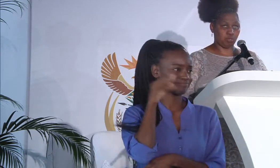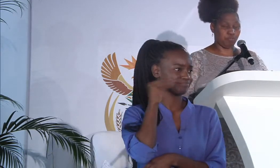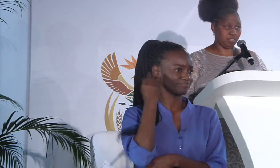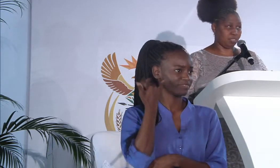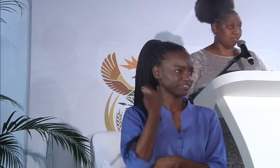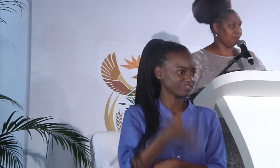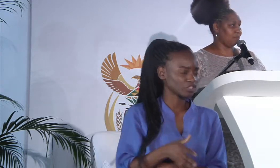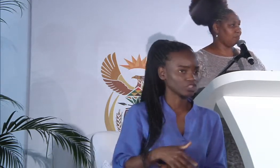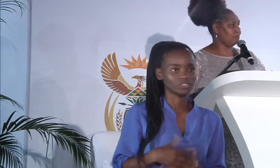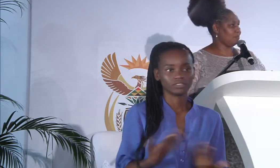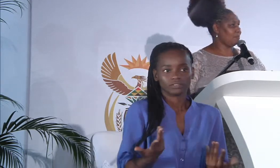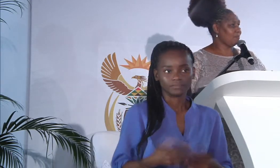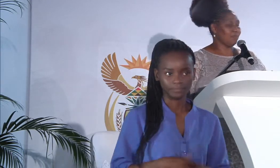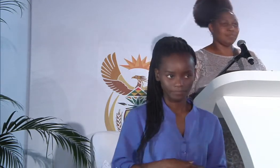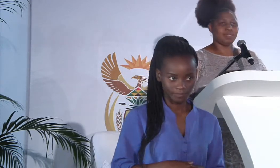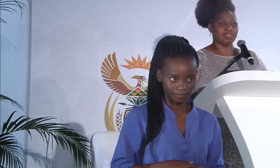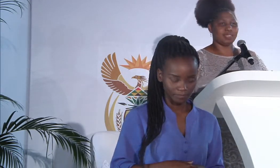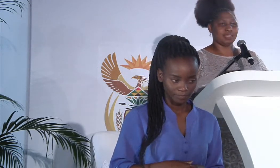show for it.